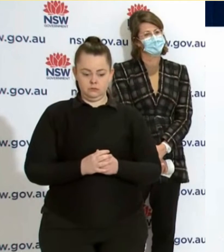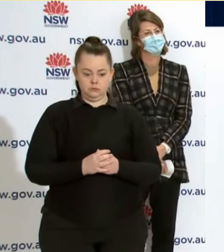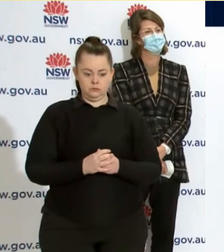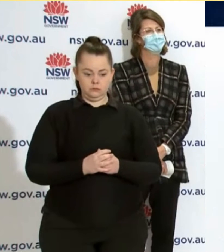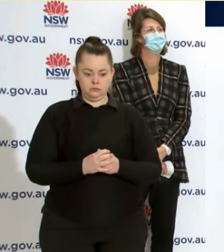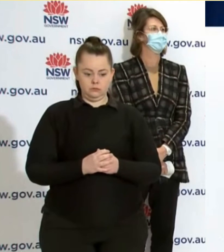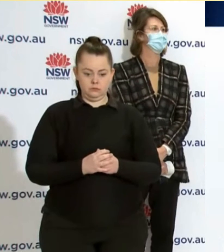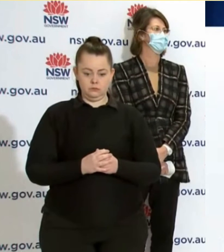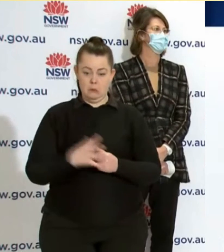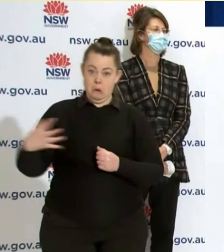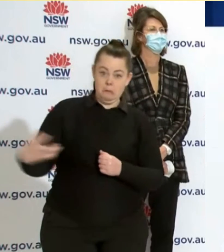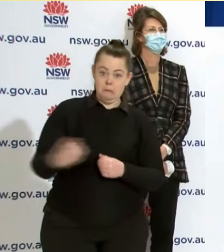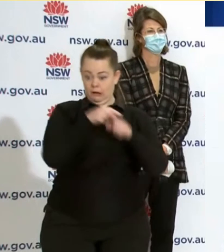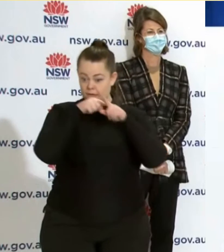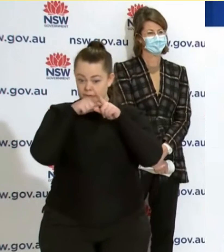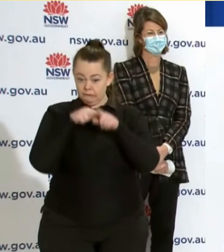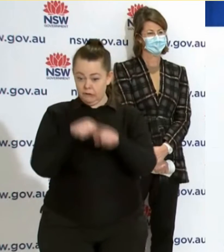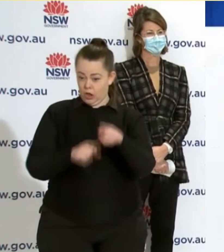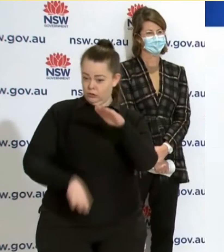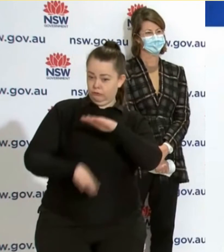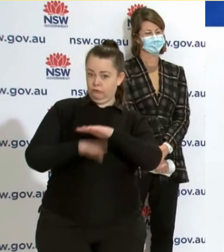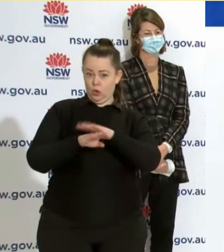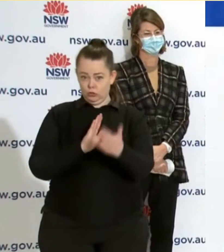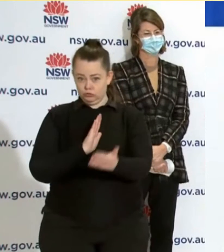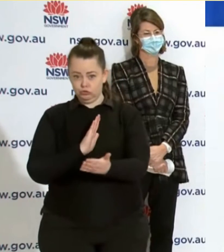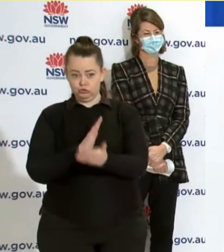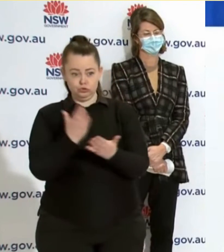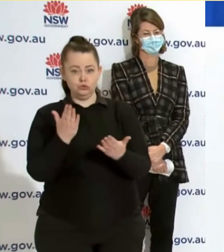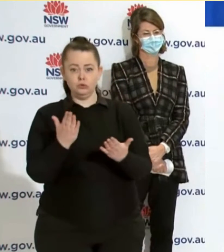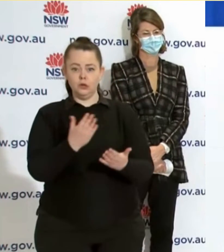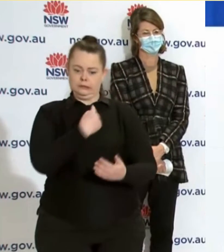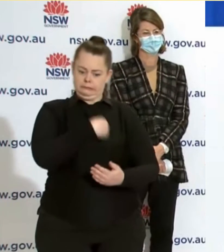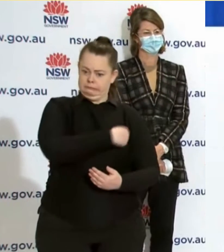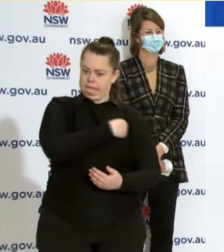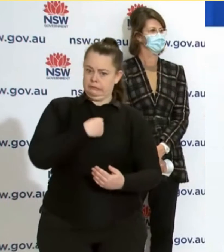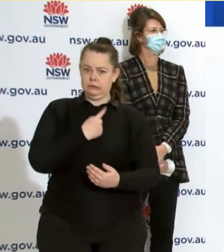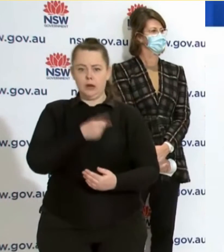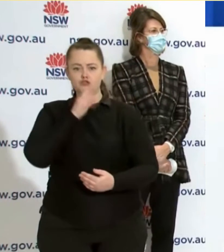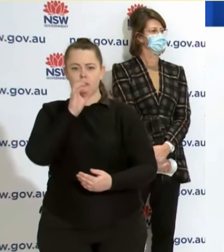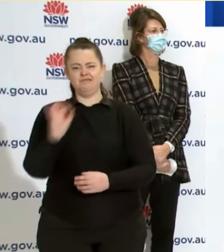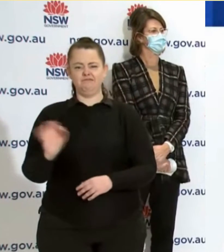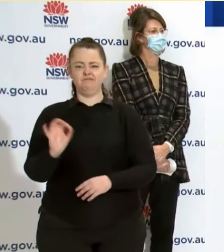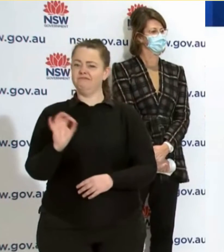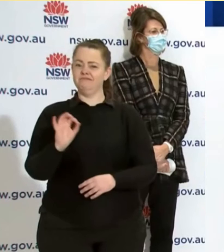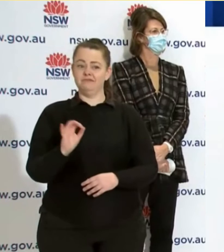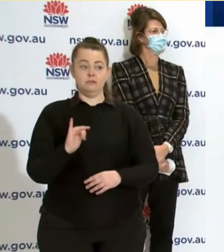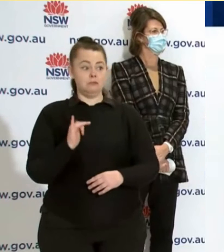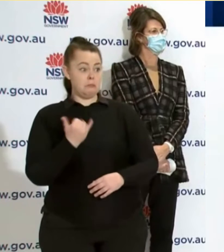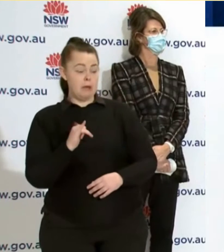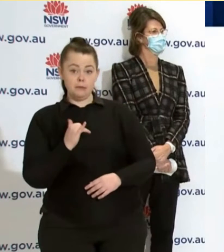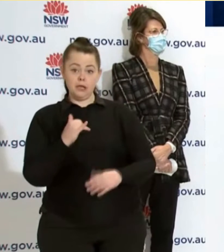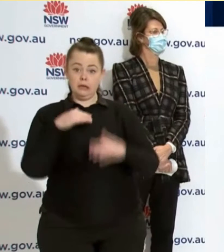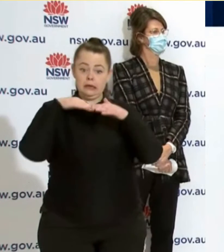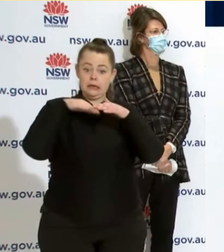and respond. Your level of restrictions, what you permit, it may be that we actually have indoor mask